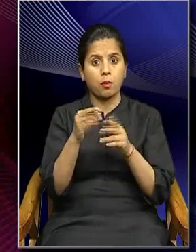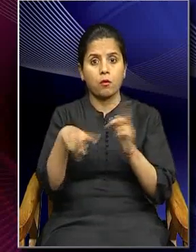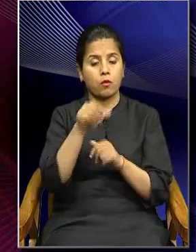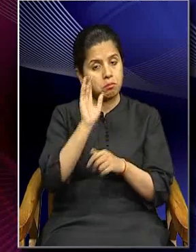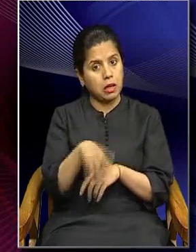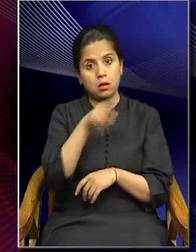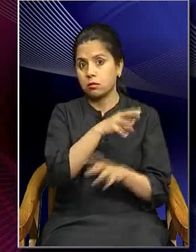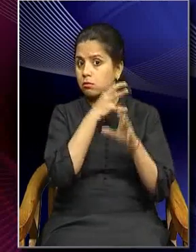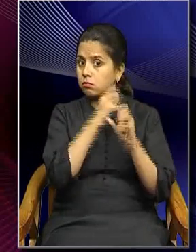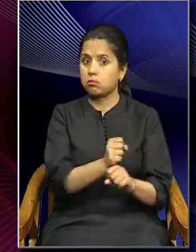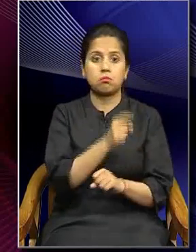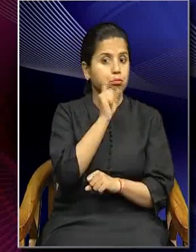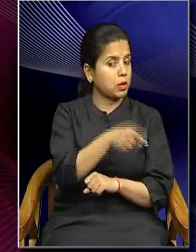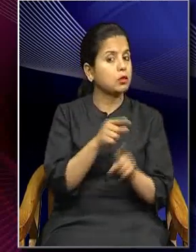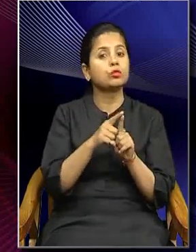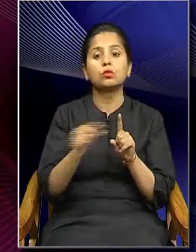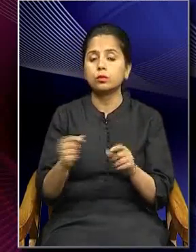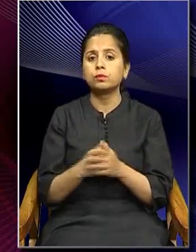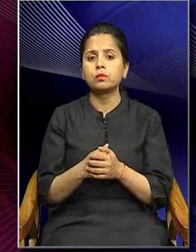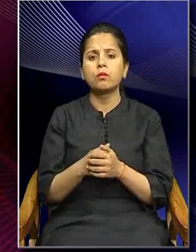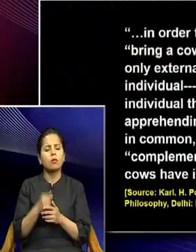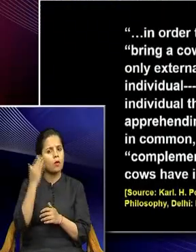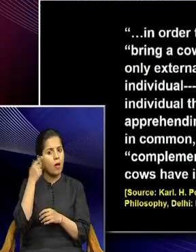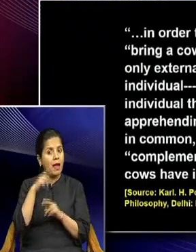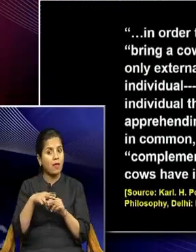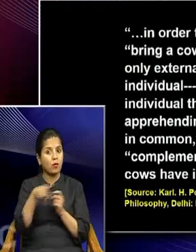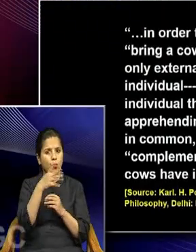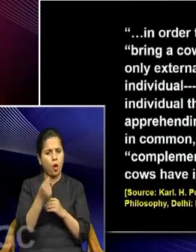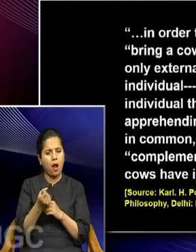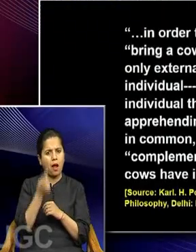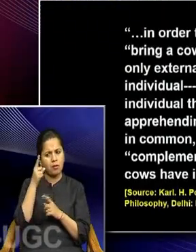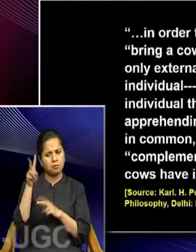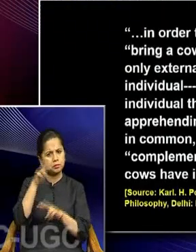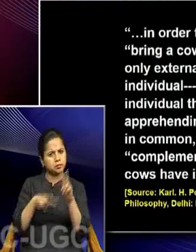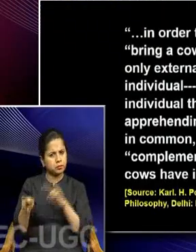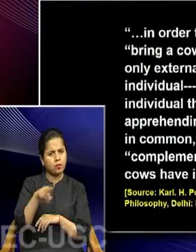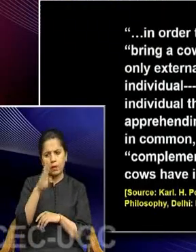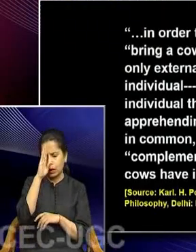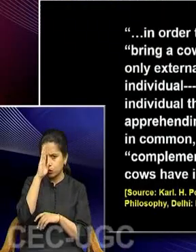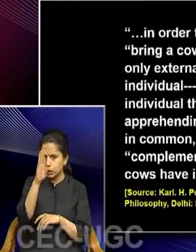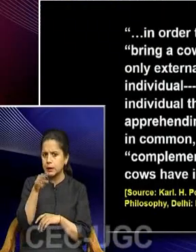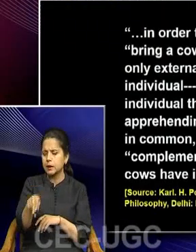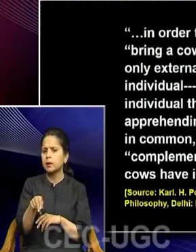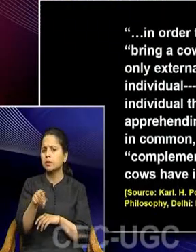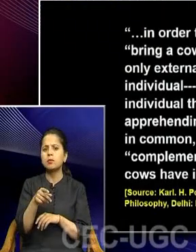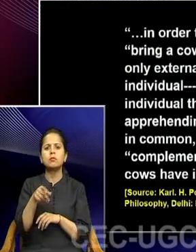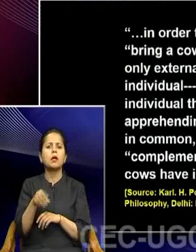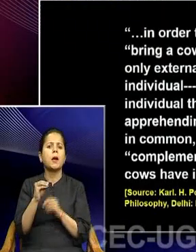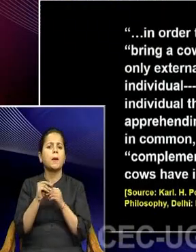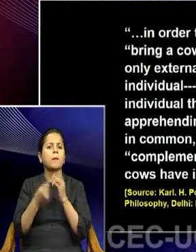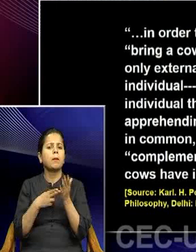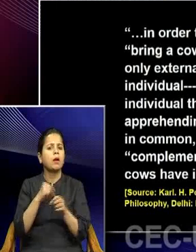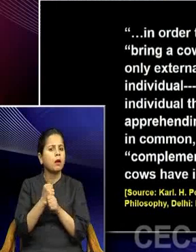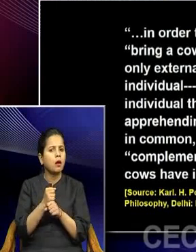thwarted, because in order to understand the directive bring a cow,